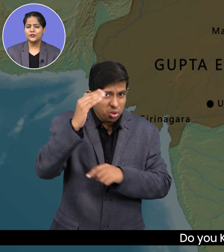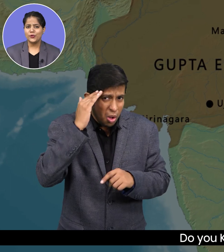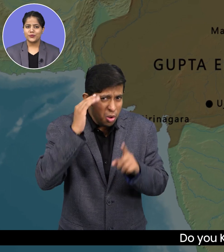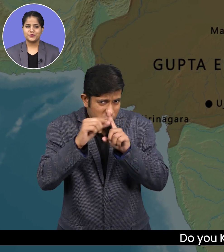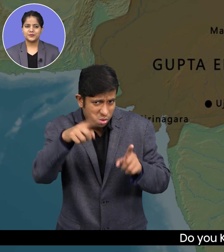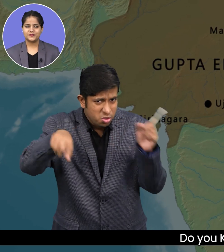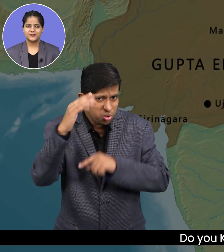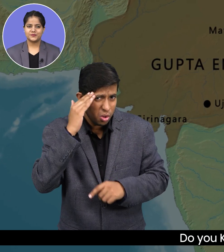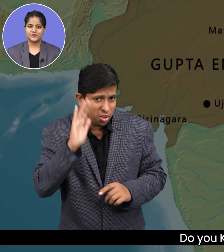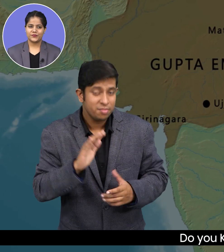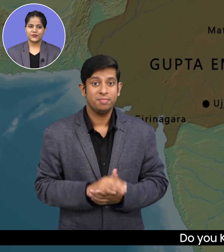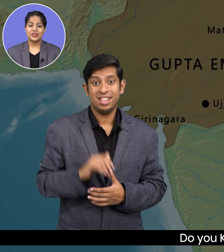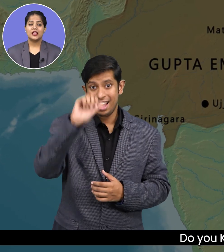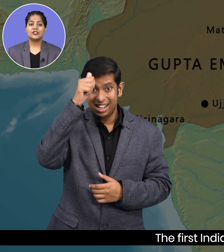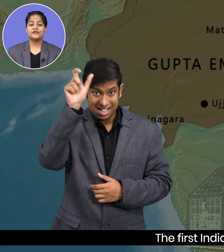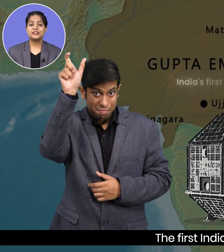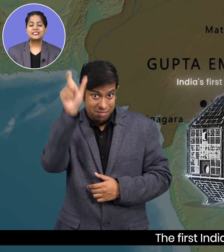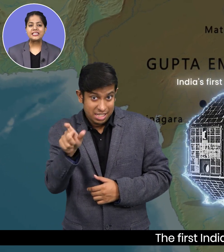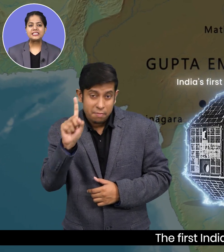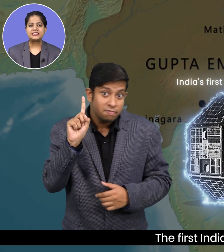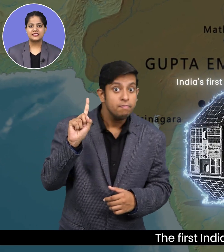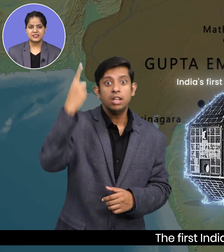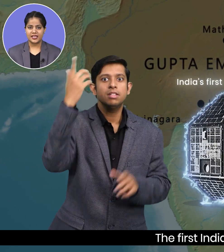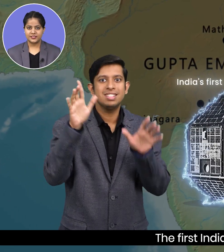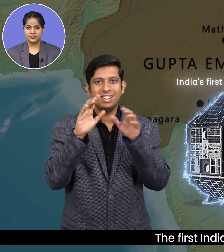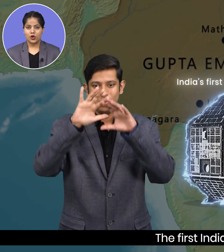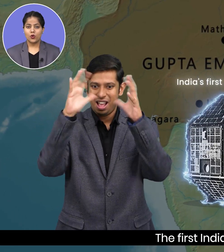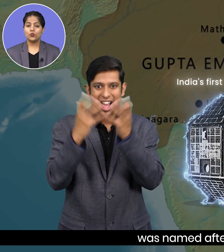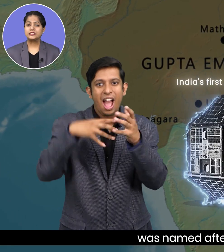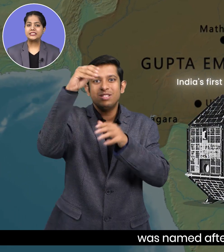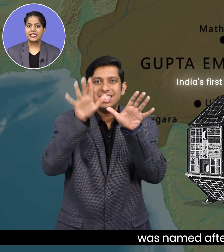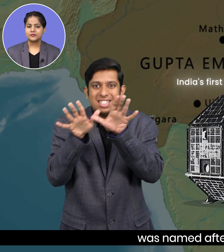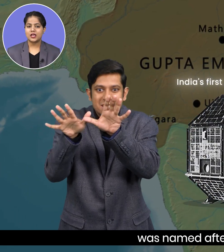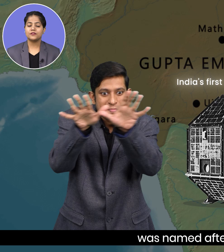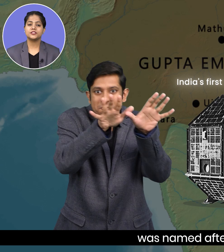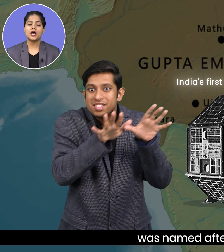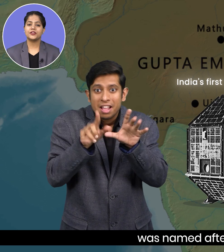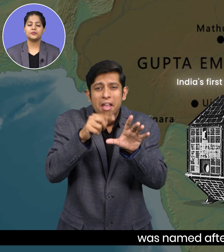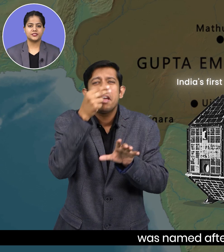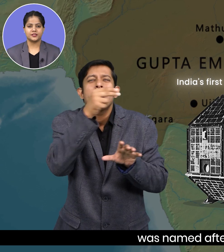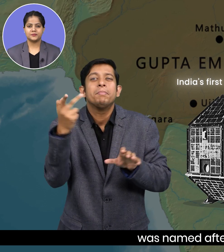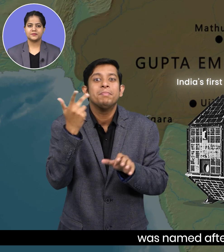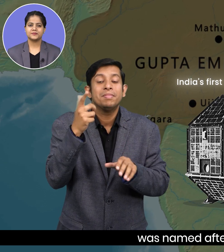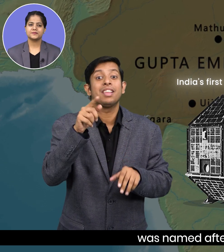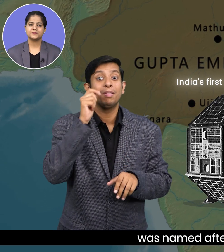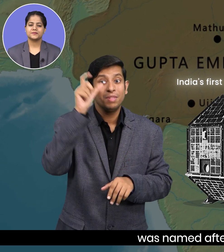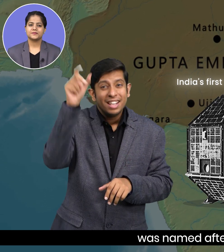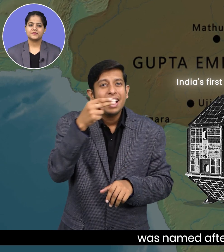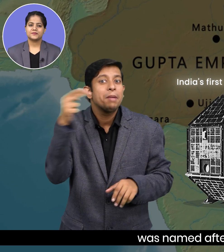Do you know? The first Indian satellite was named after Aryabhatta.